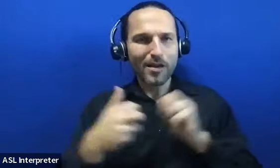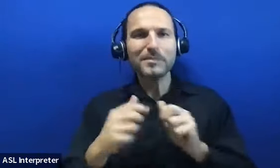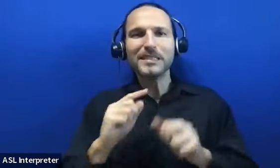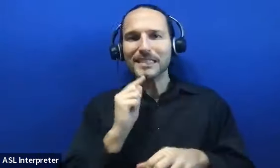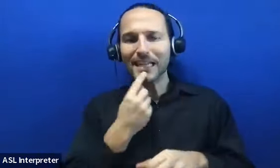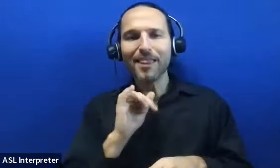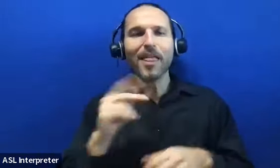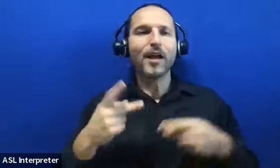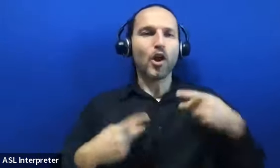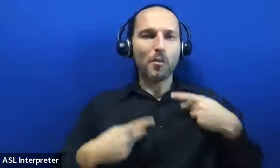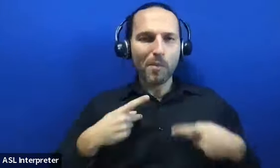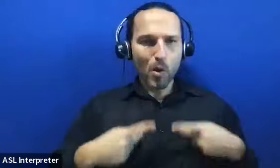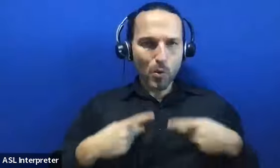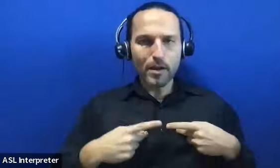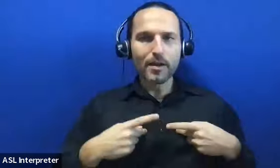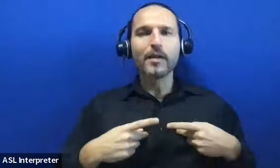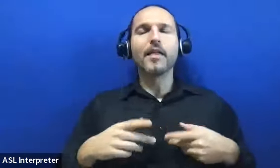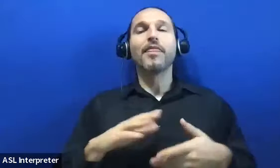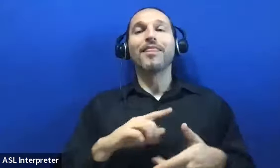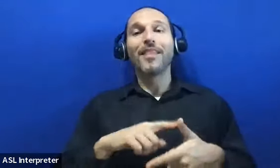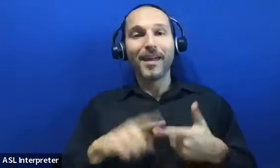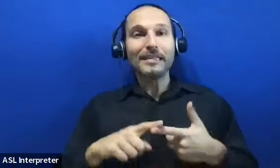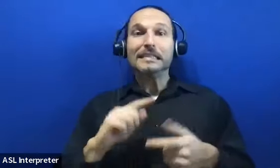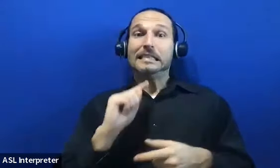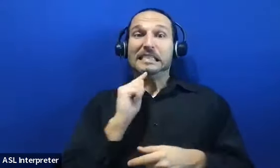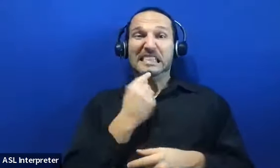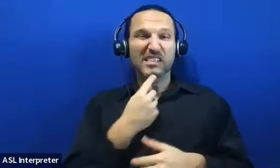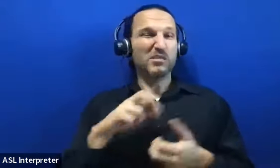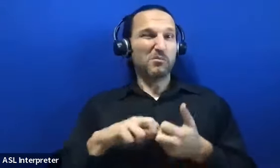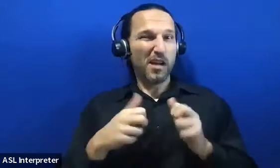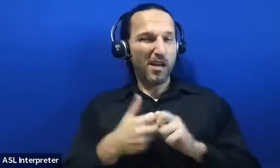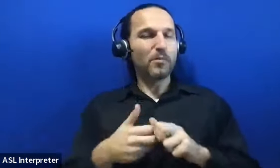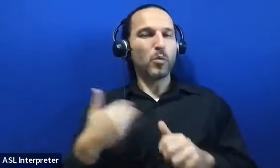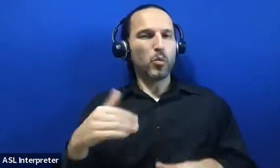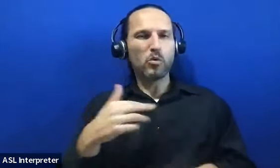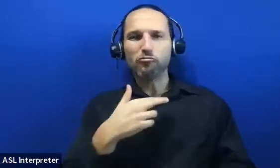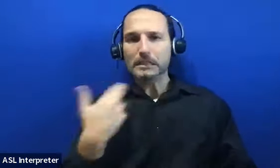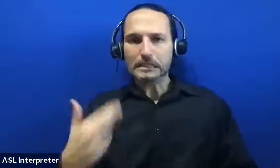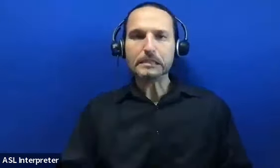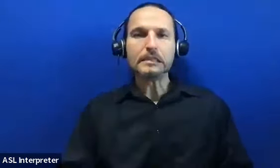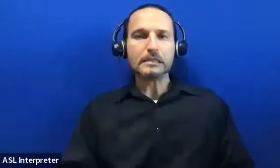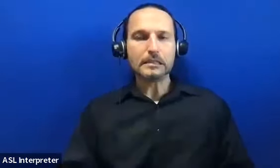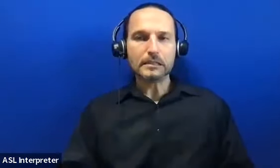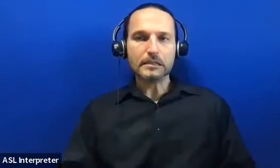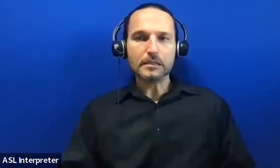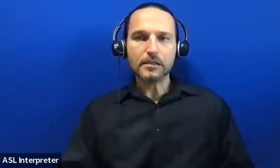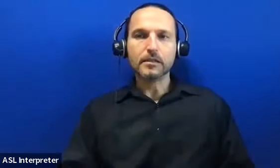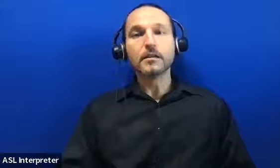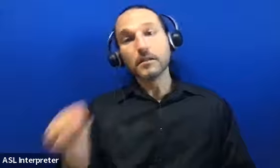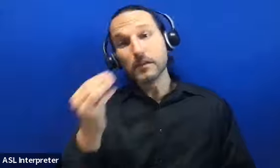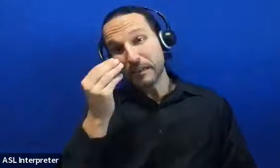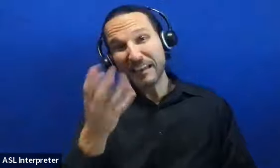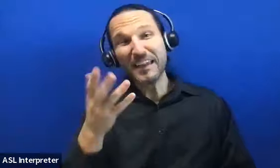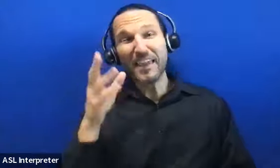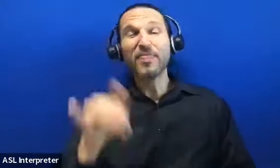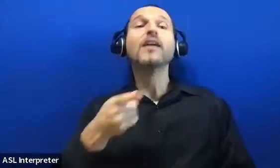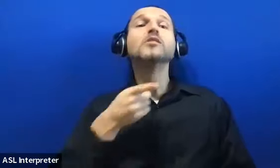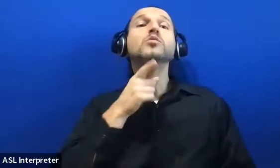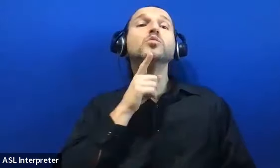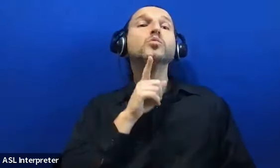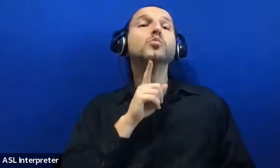like pneumonia, and it can become dangerous. It's important to remember too that swallowing